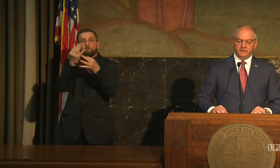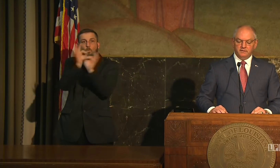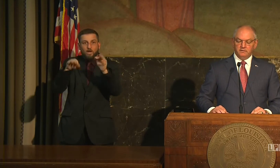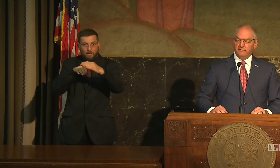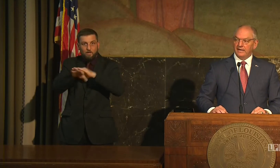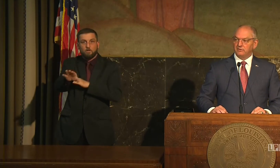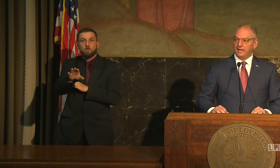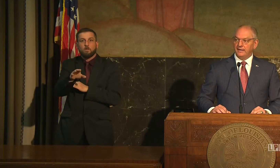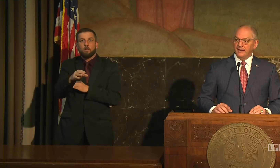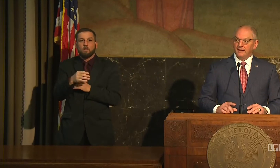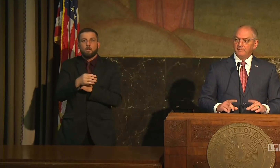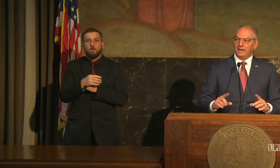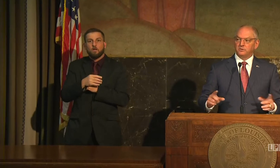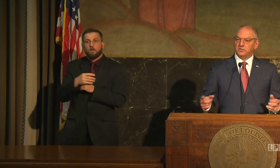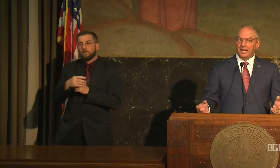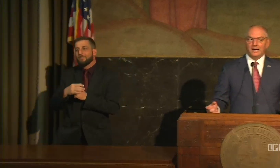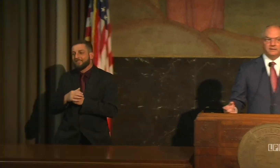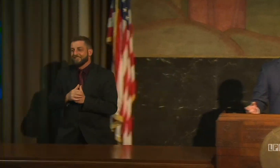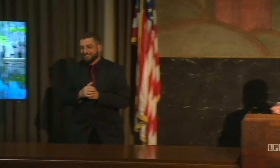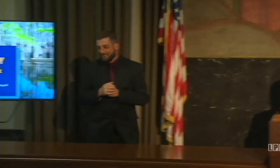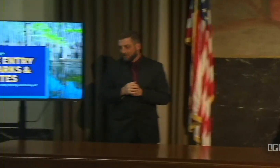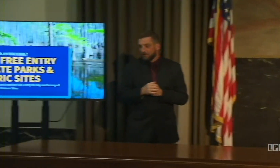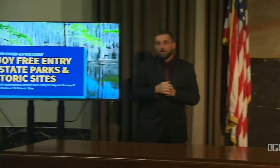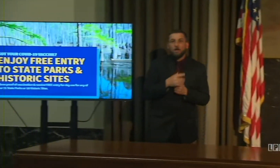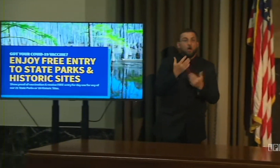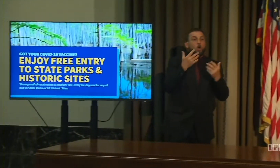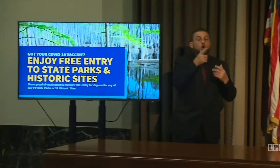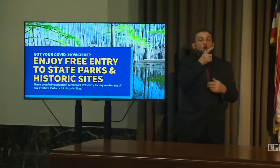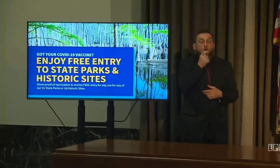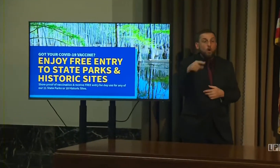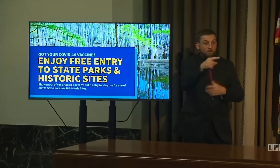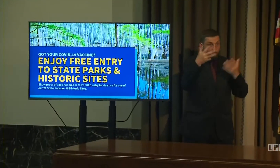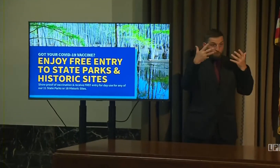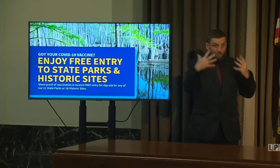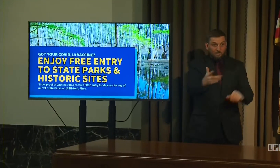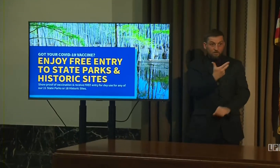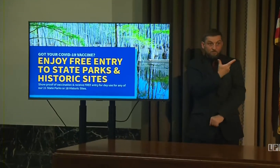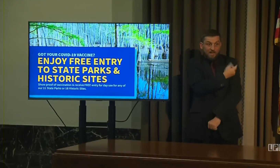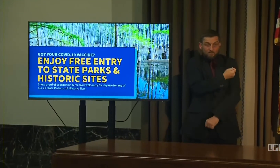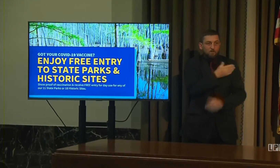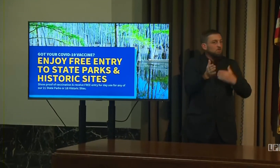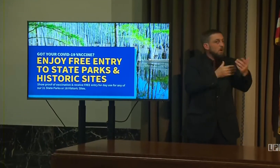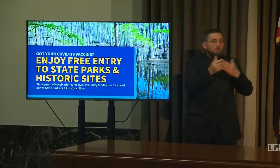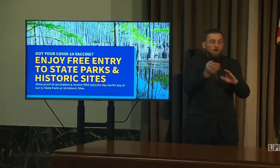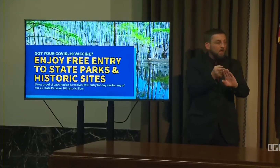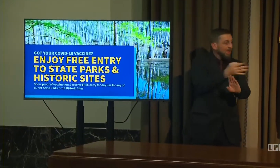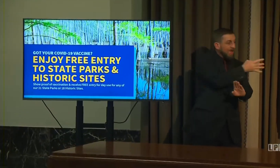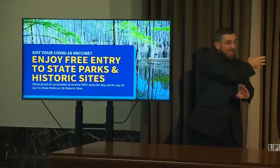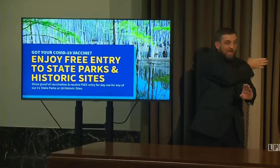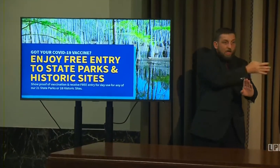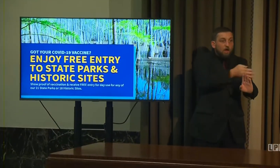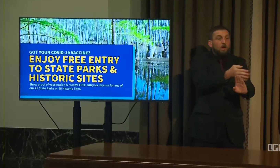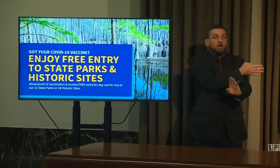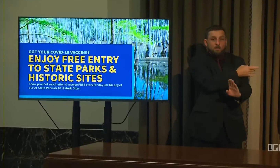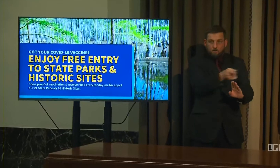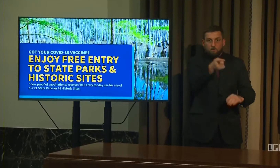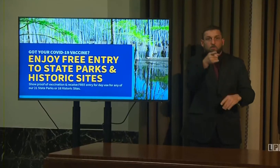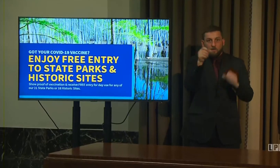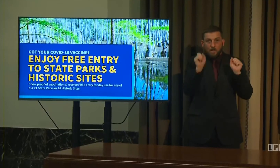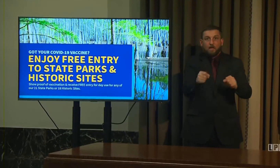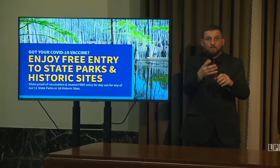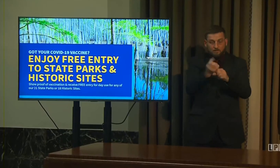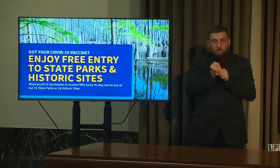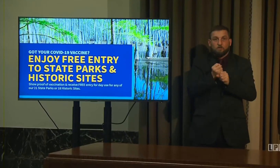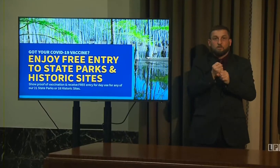who has been vaccinated, and it matters not when you received your shots. So I want to thank Lieutenant